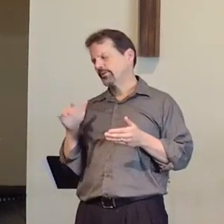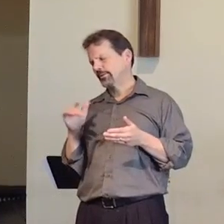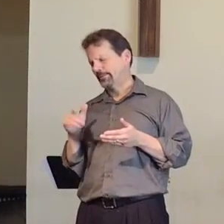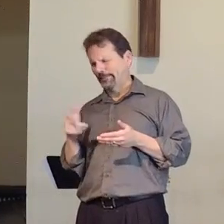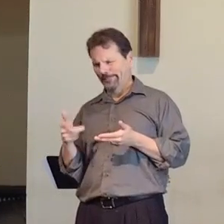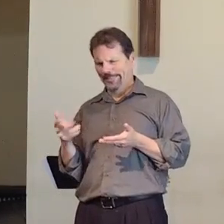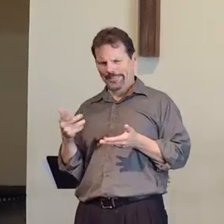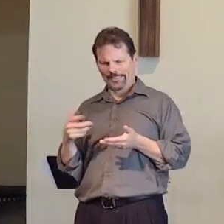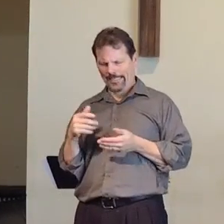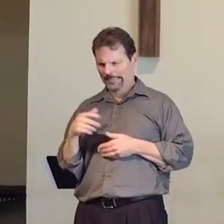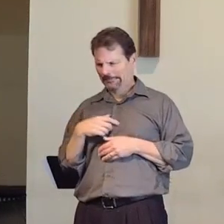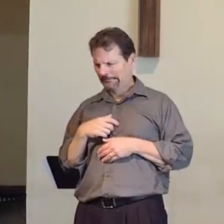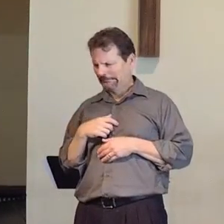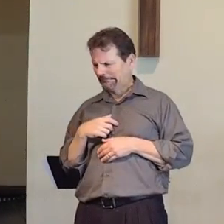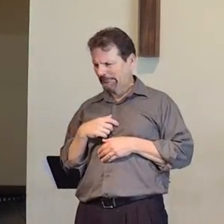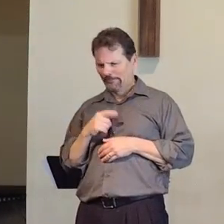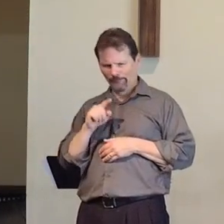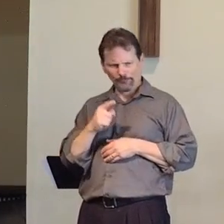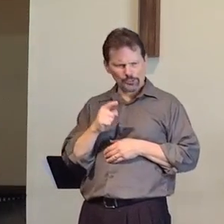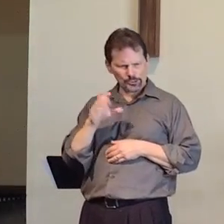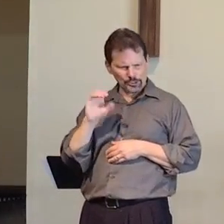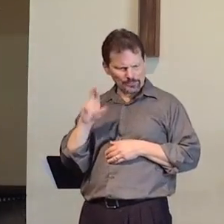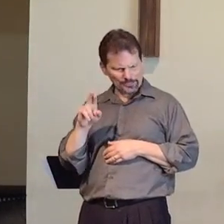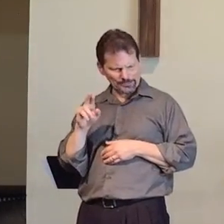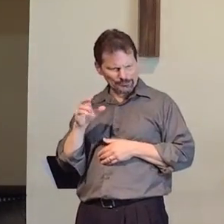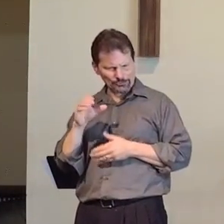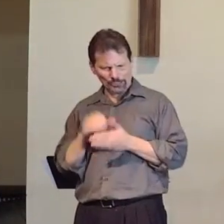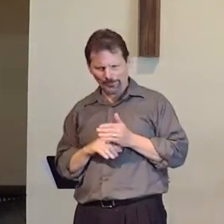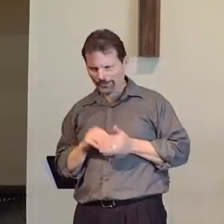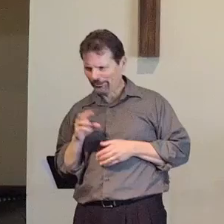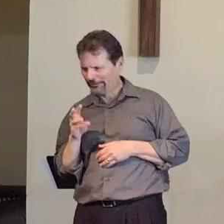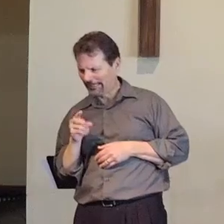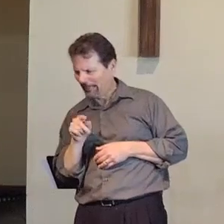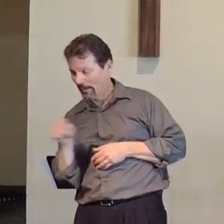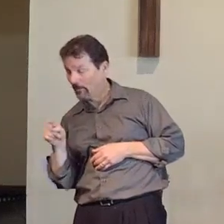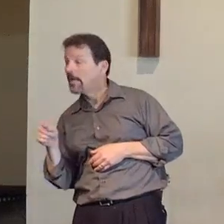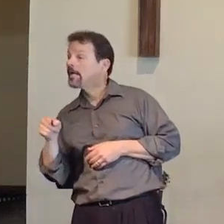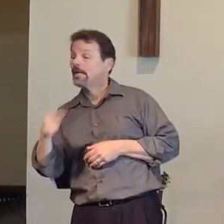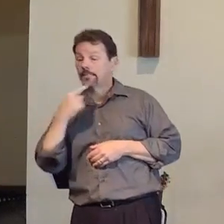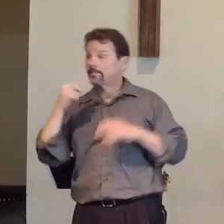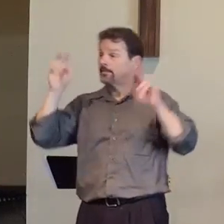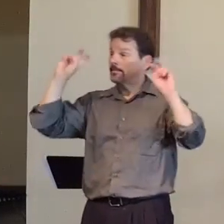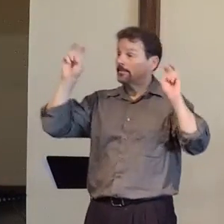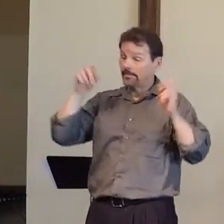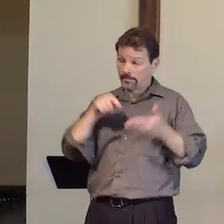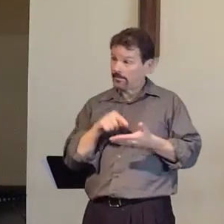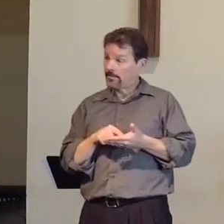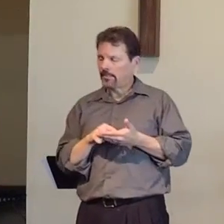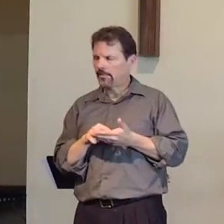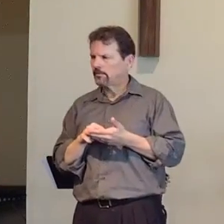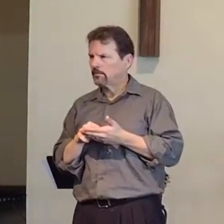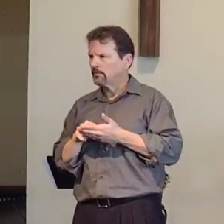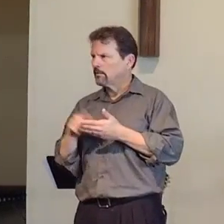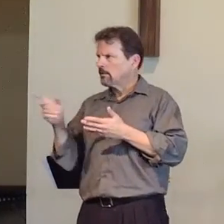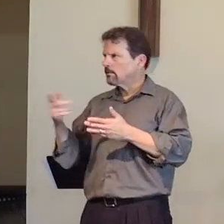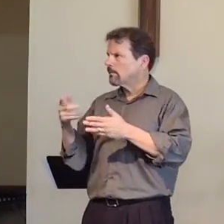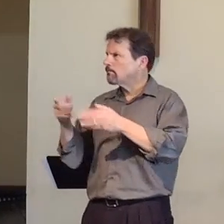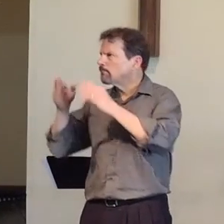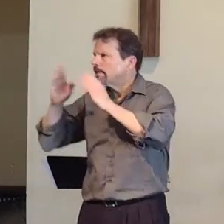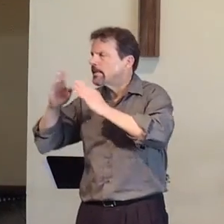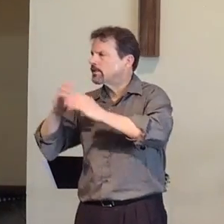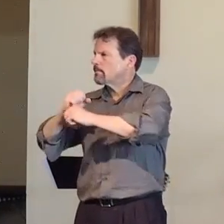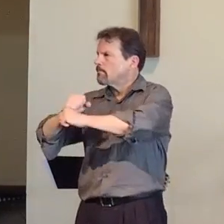16, 13 through 14. And it says, be on guard, stand firm in your faith,